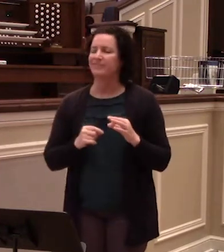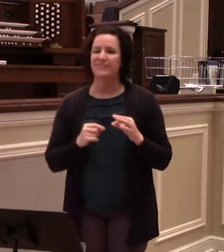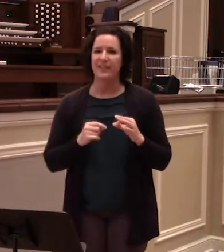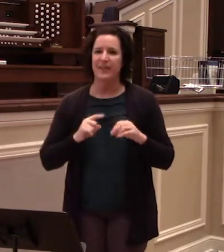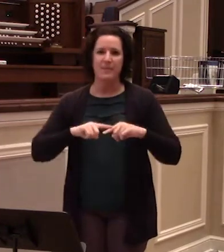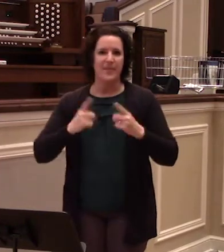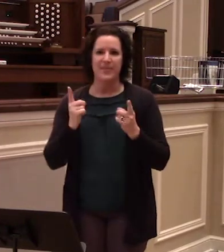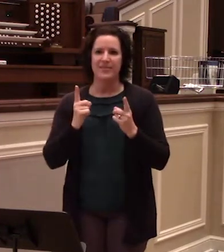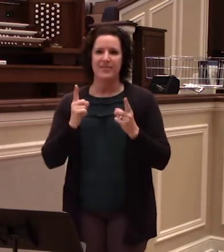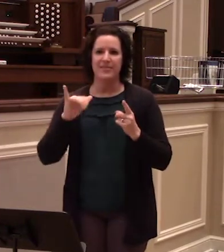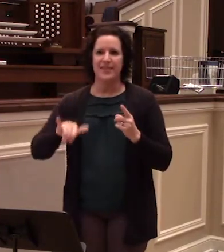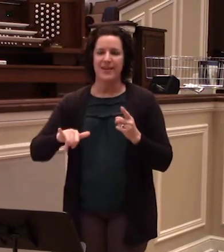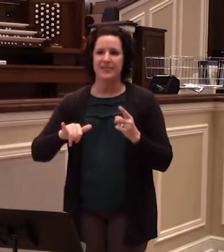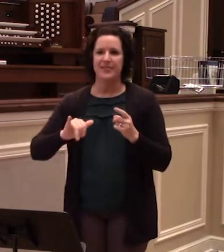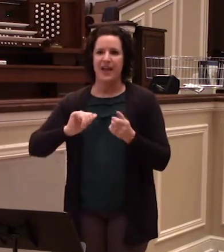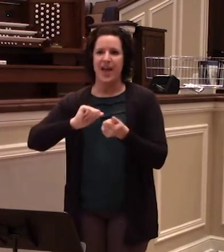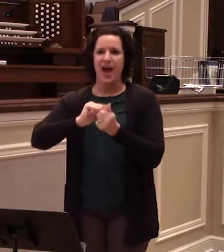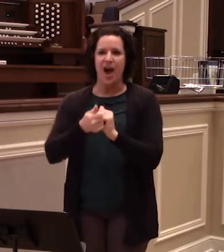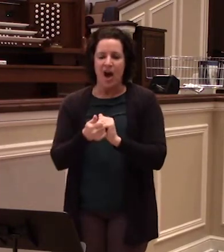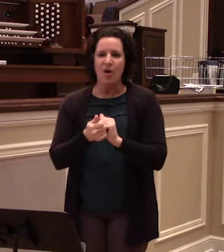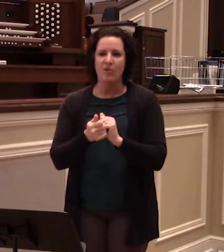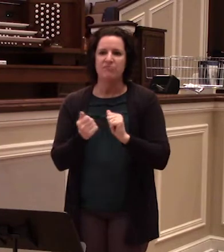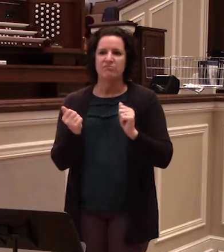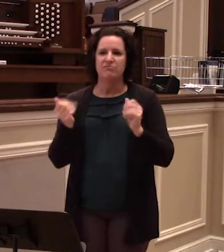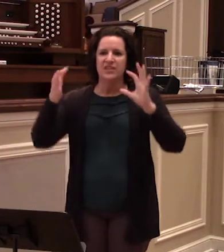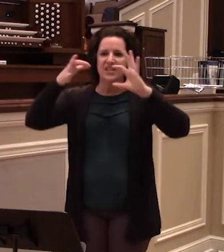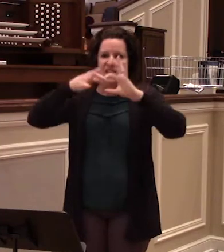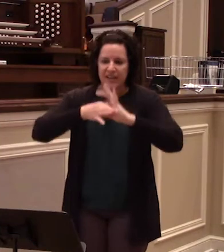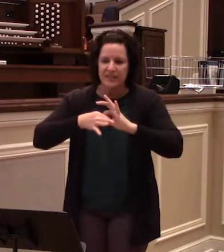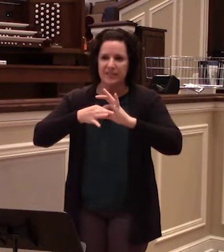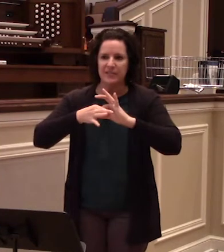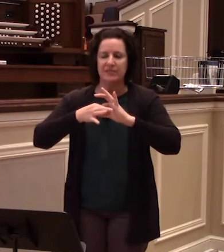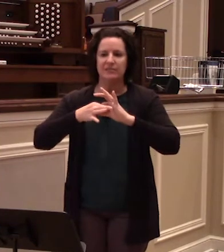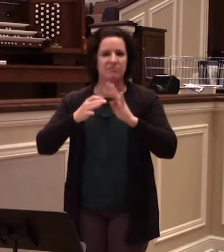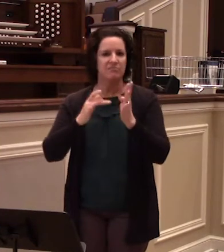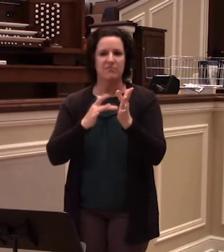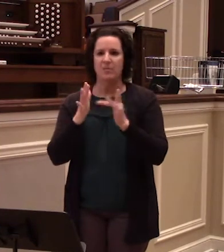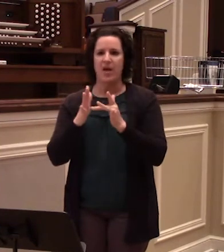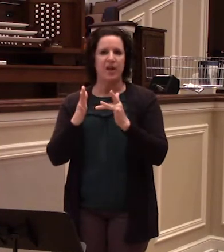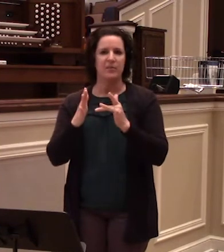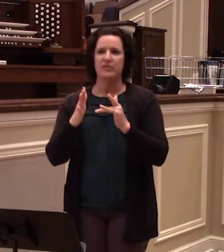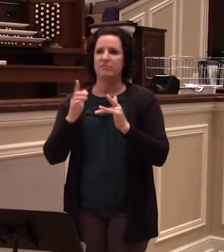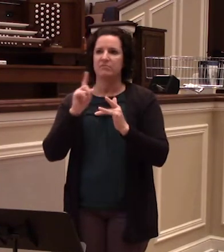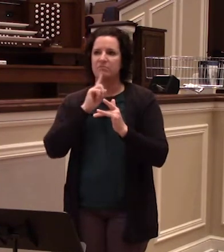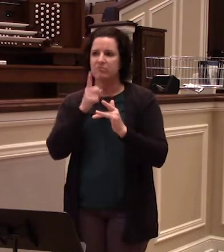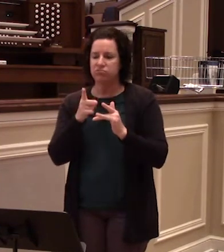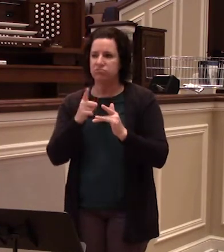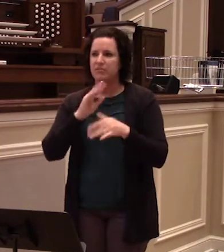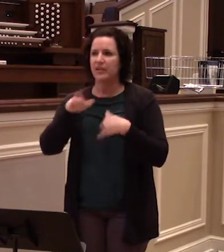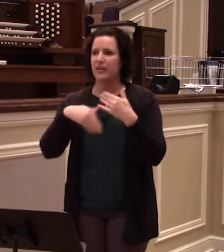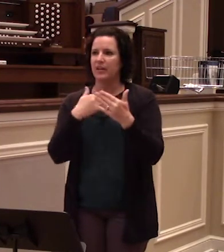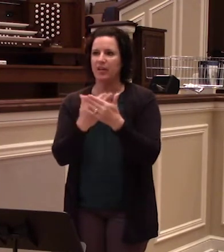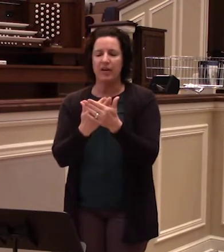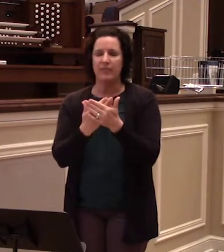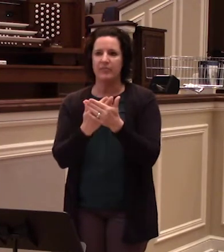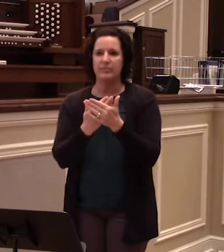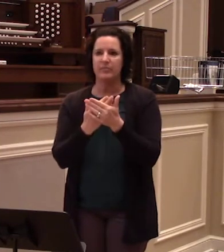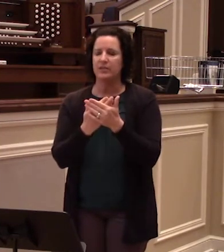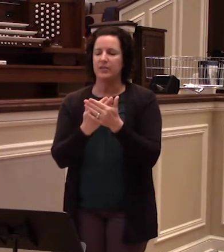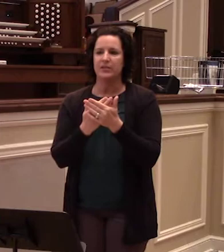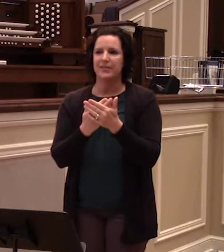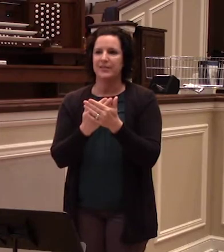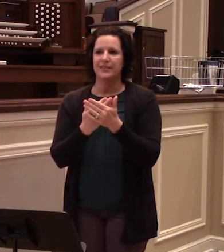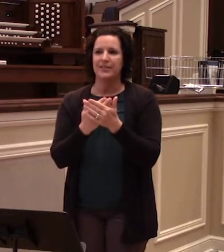But that's how integrated the scriptures are. And all of them wind their way